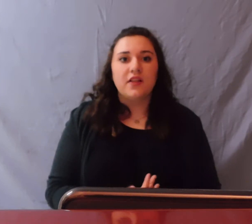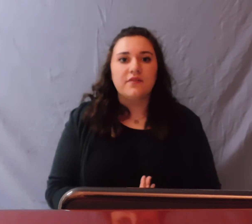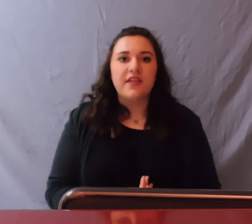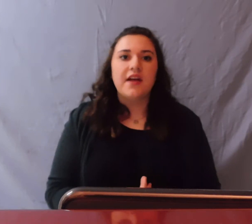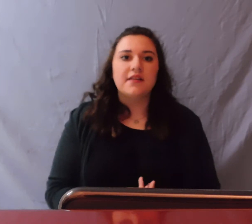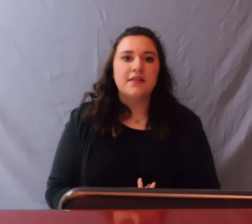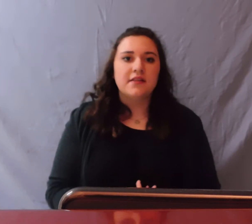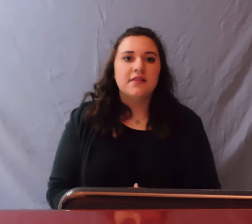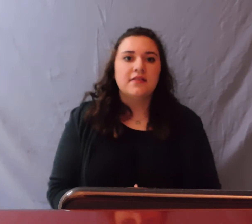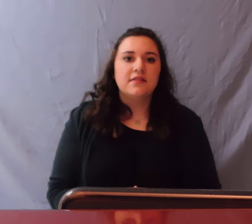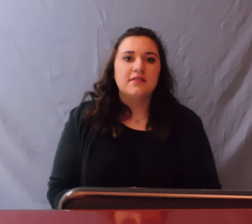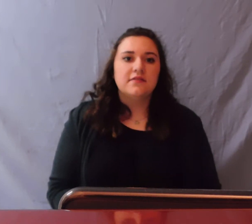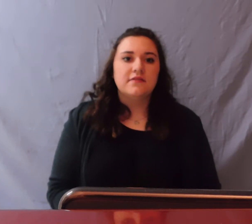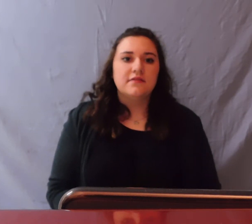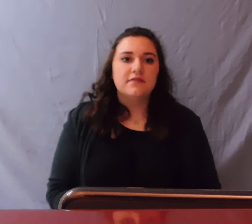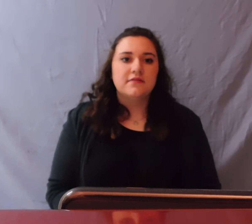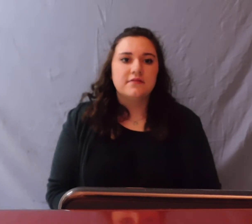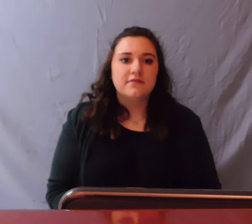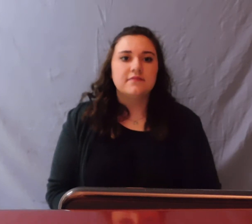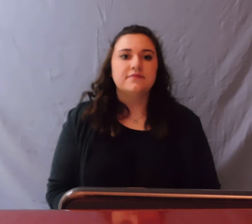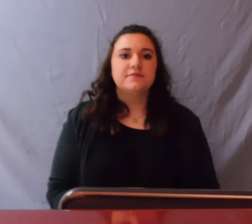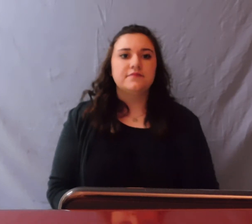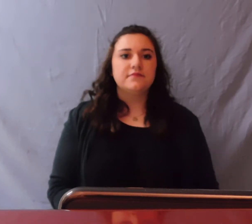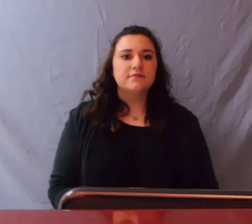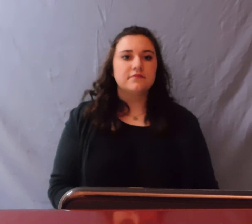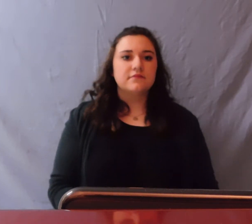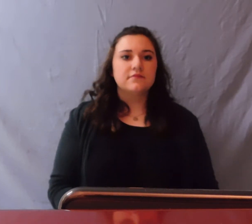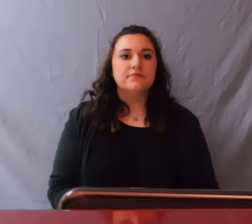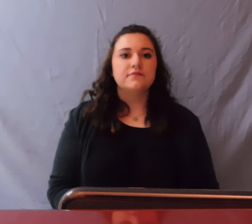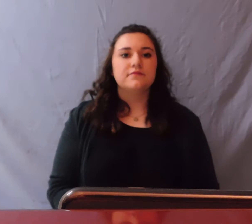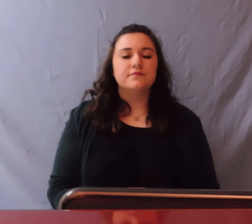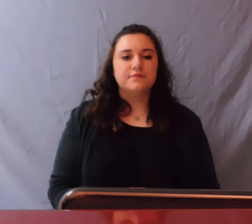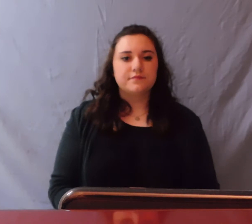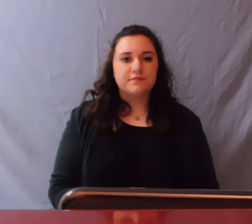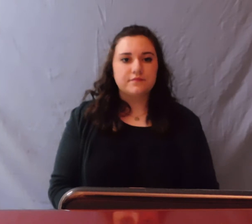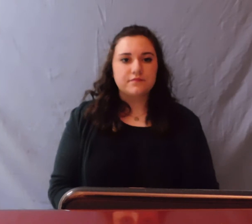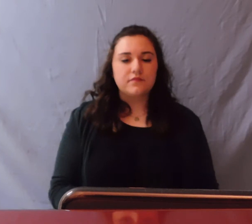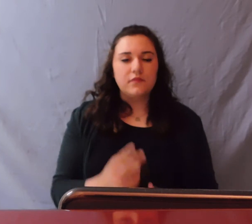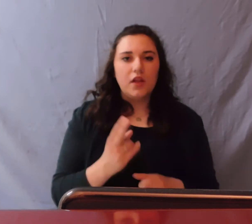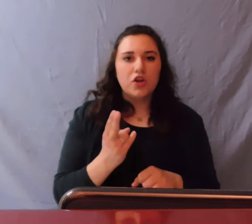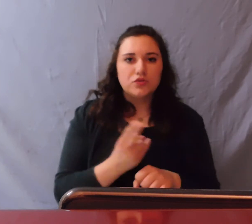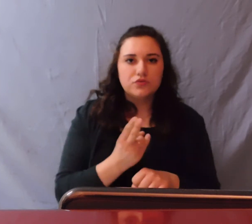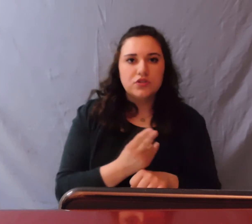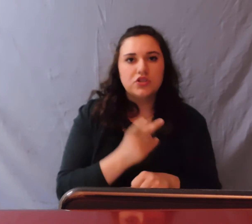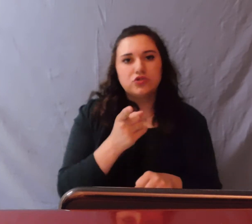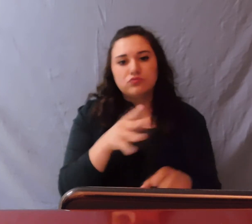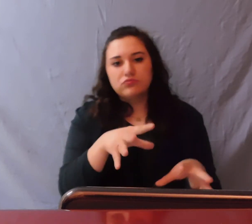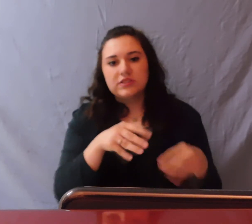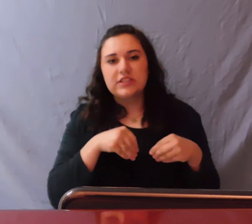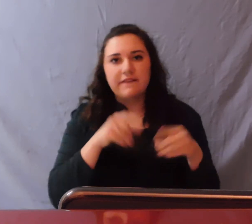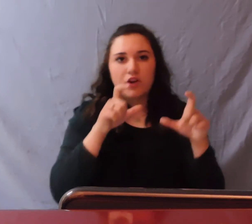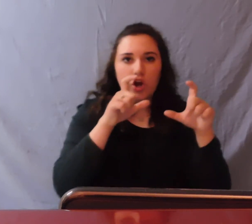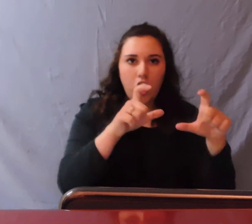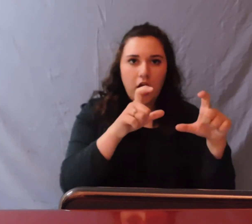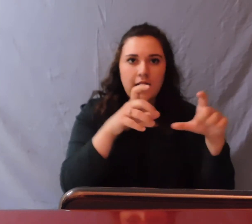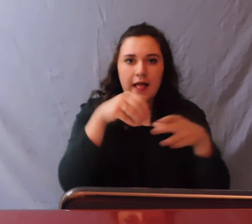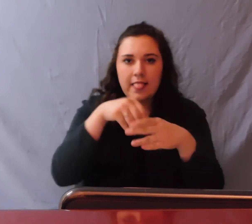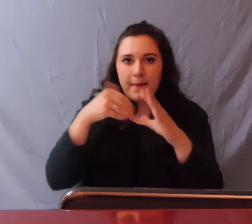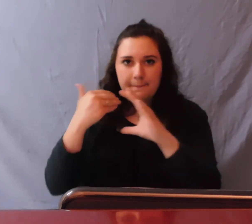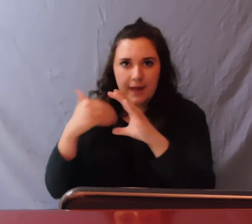for that? Typically, they will give you, when you receive, you'll see the card in the mail. And it would give you a list of